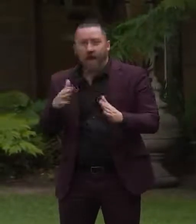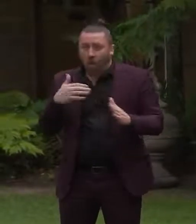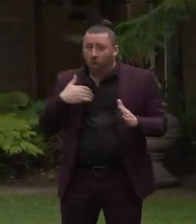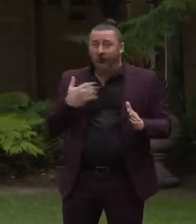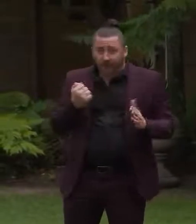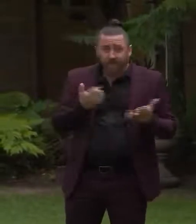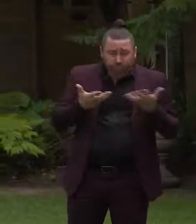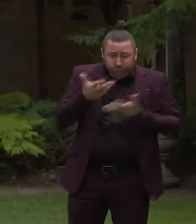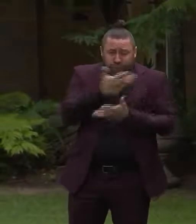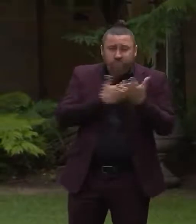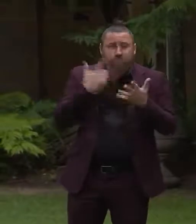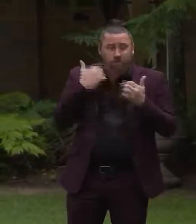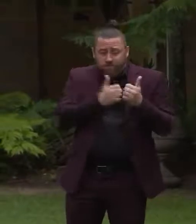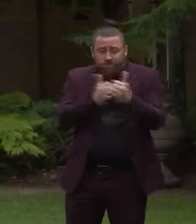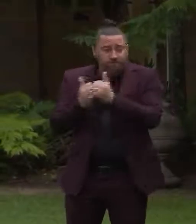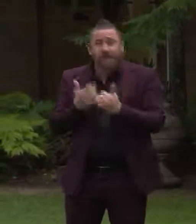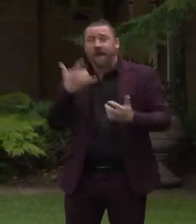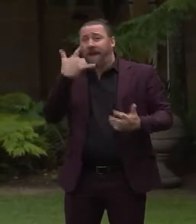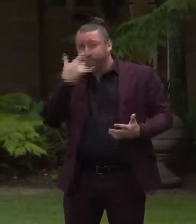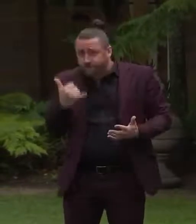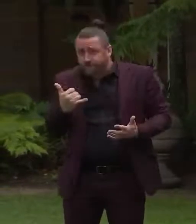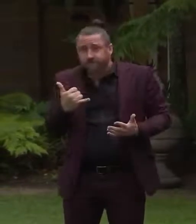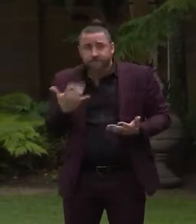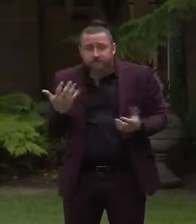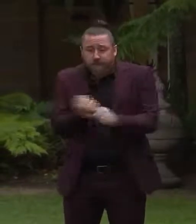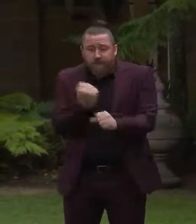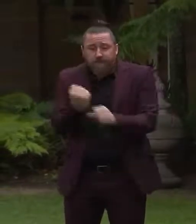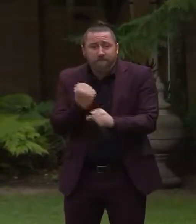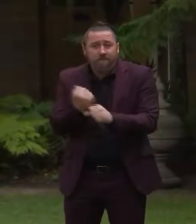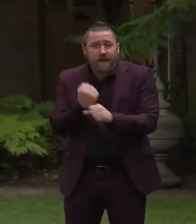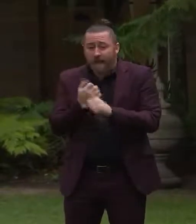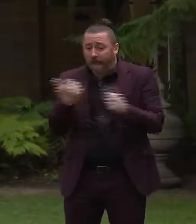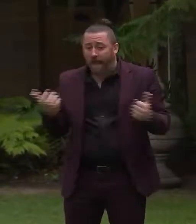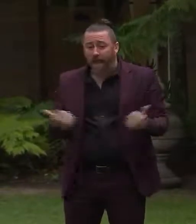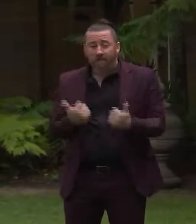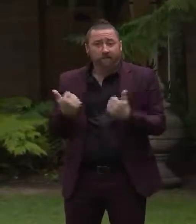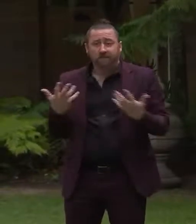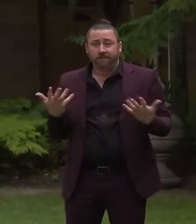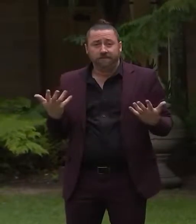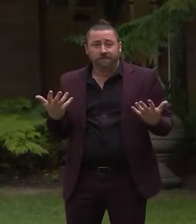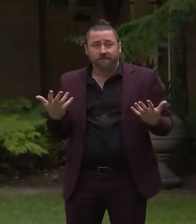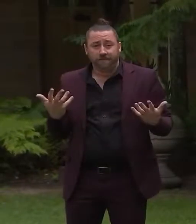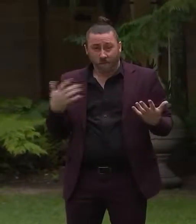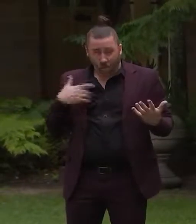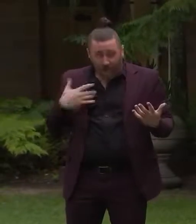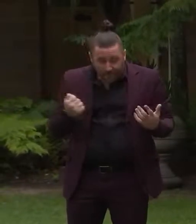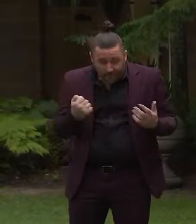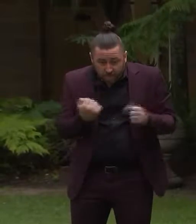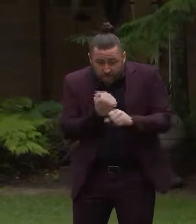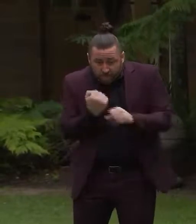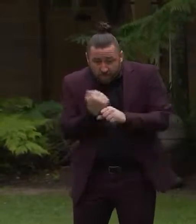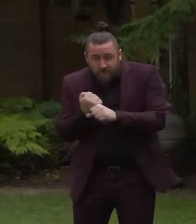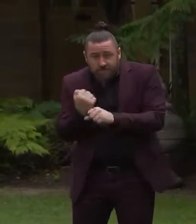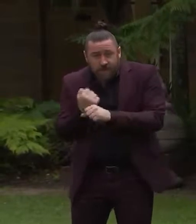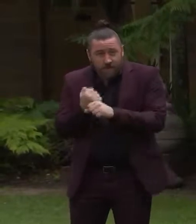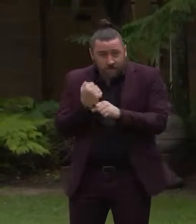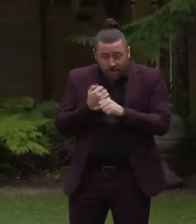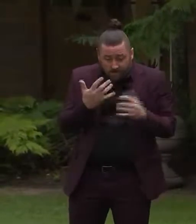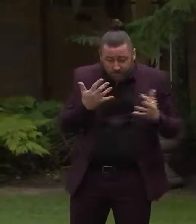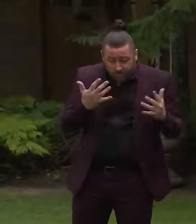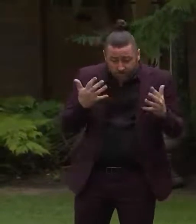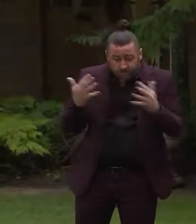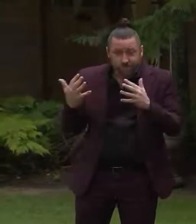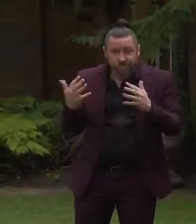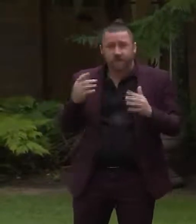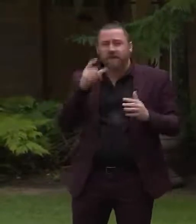The issue is supply. We cannot, as a nation, rely on supply until we're able to get those doses